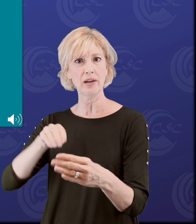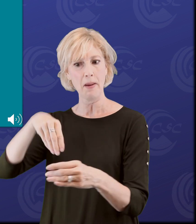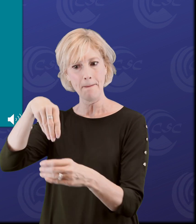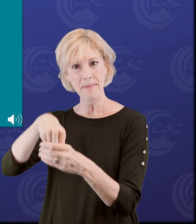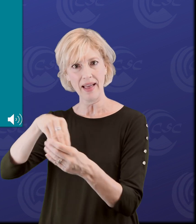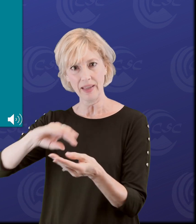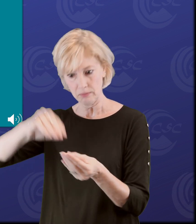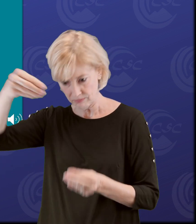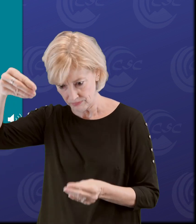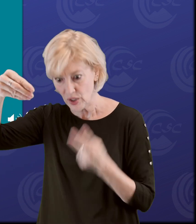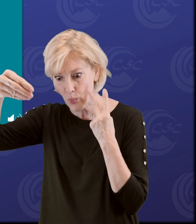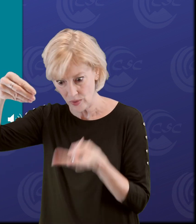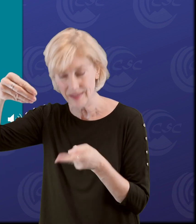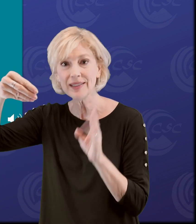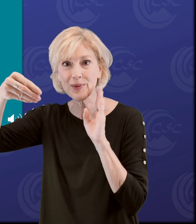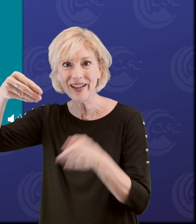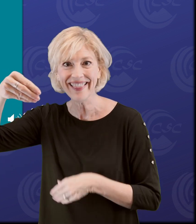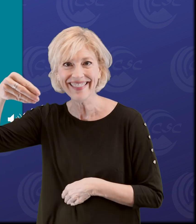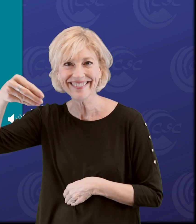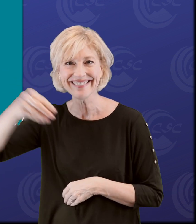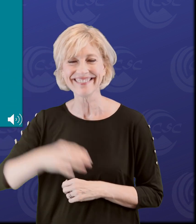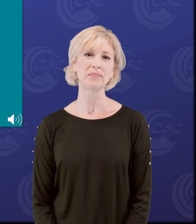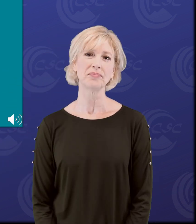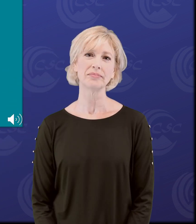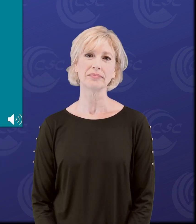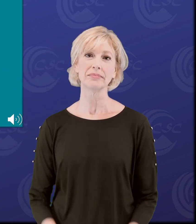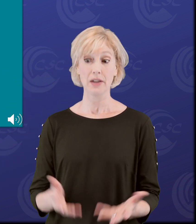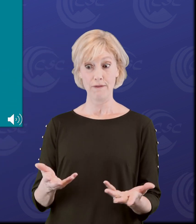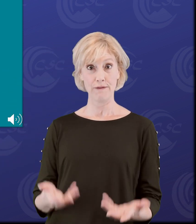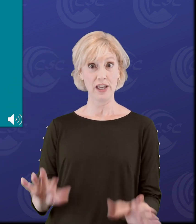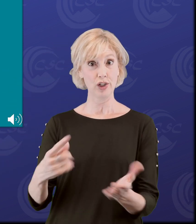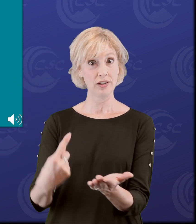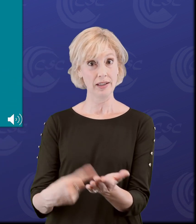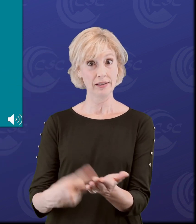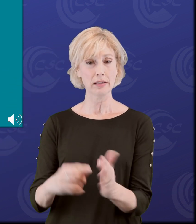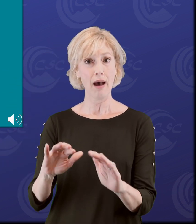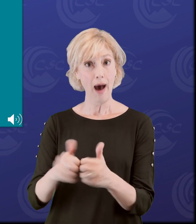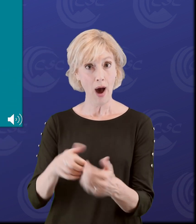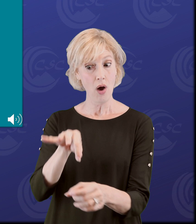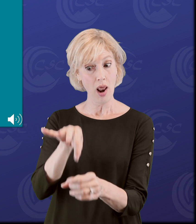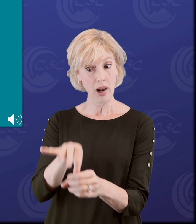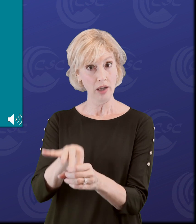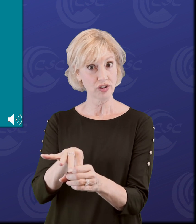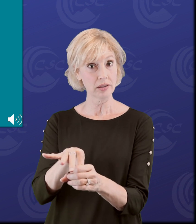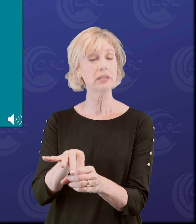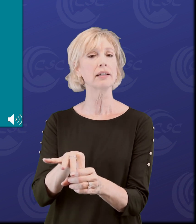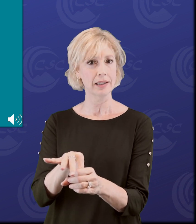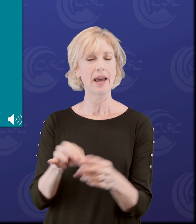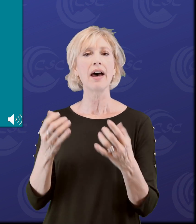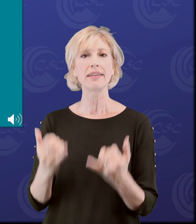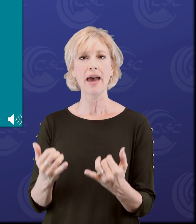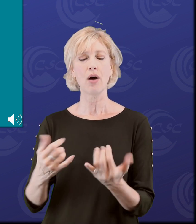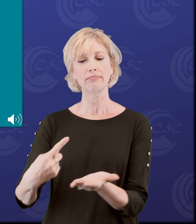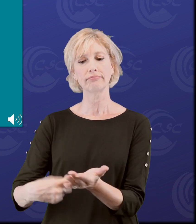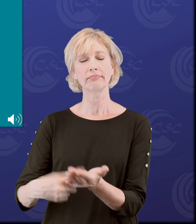Now that we've covered how elections are conducted, next we'll discuss the first step in participating, which is to register to